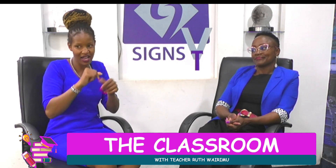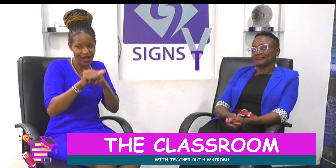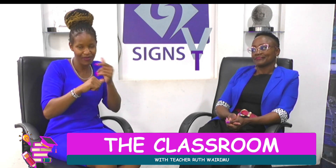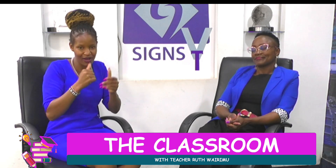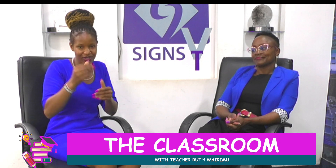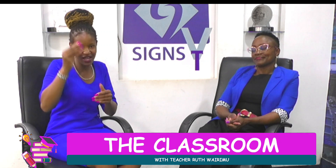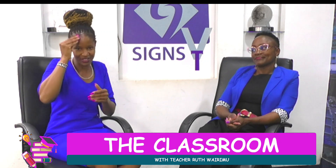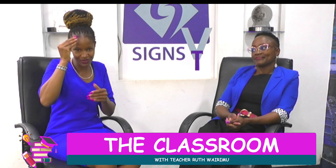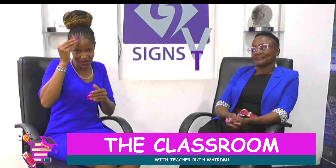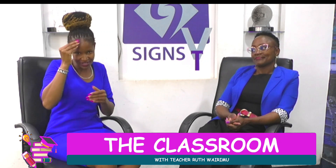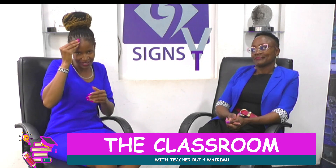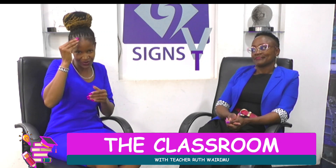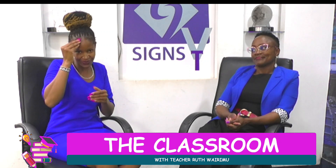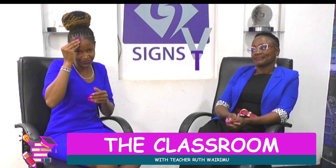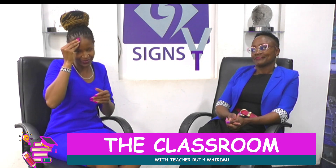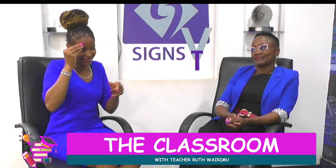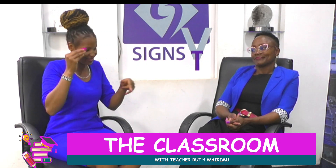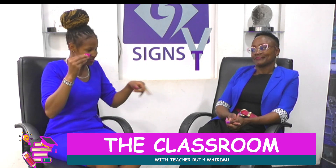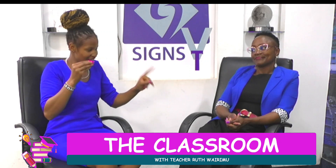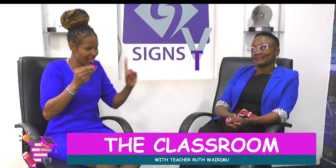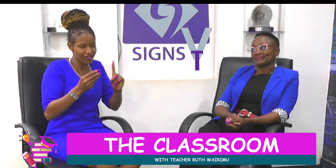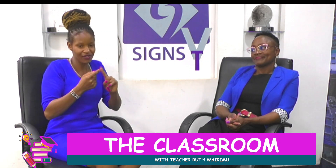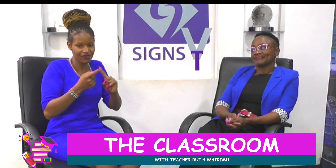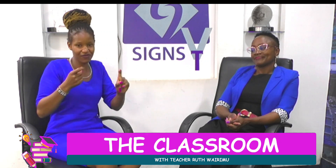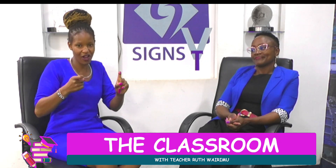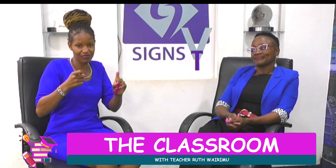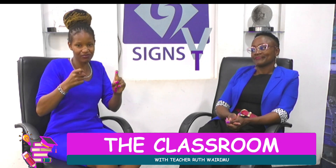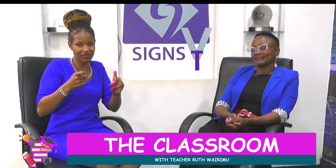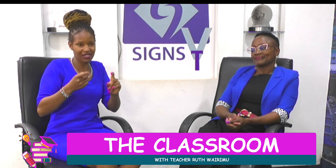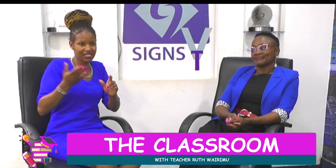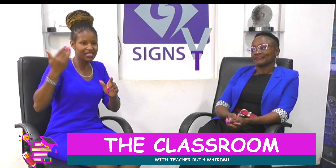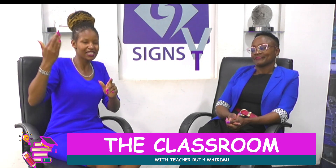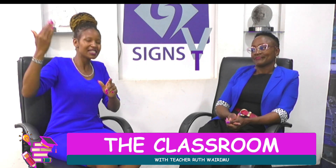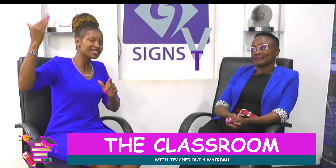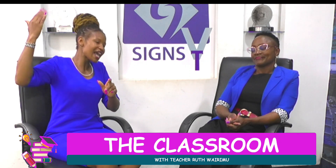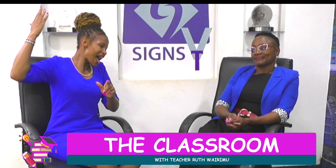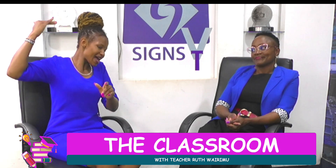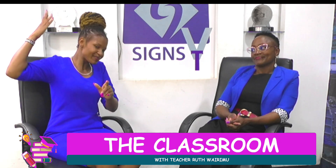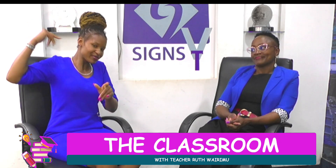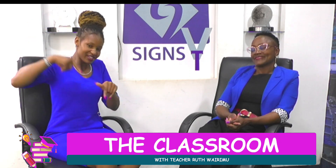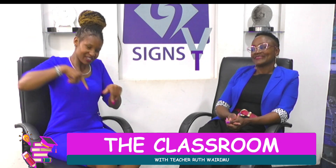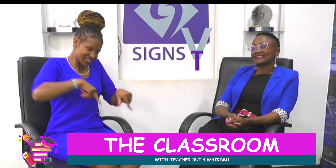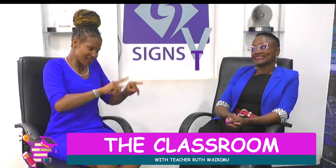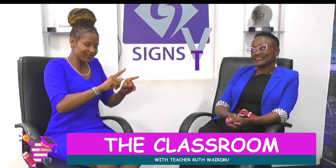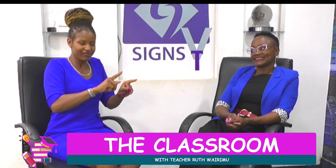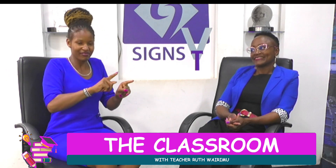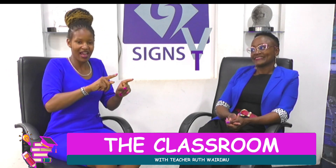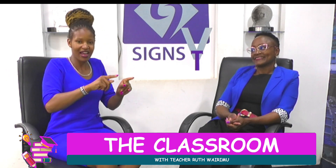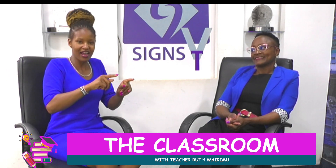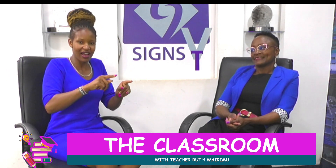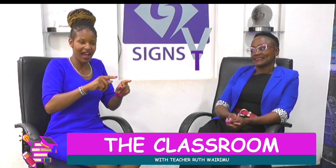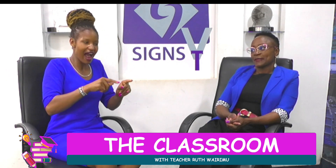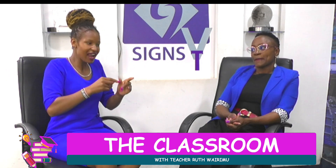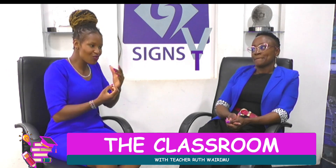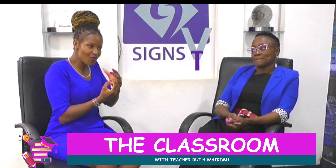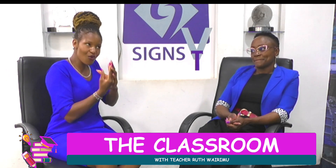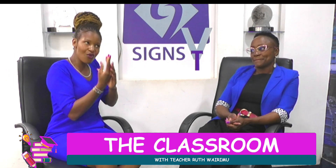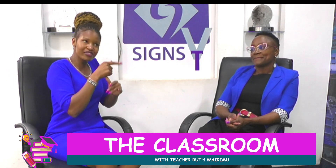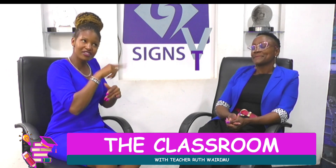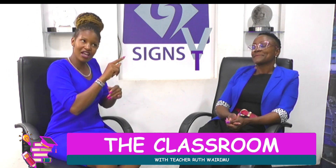so today we are going to discuss a little bit about education, her education from right when she was